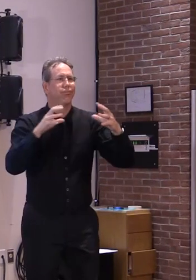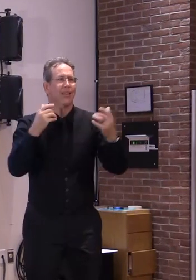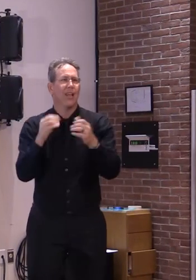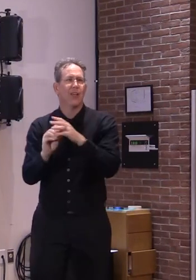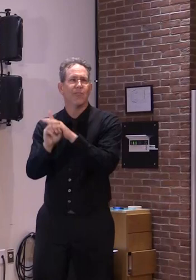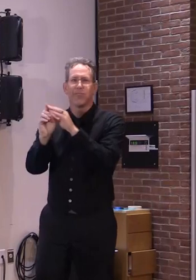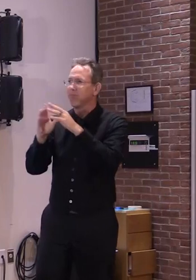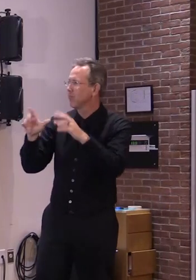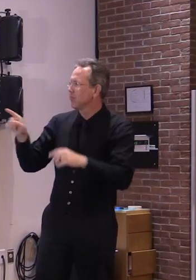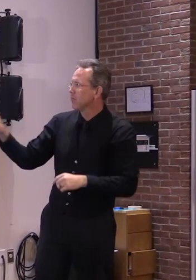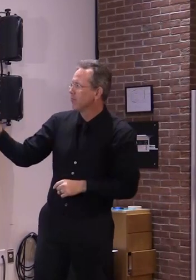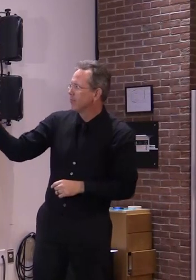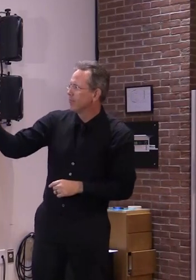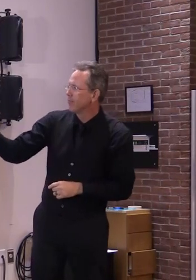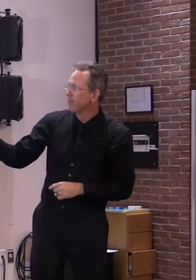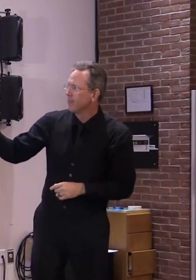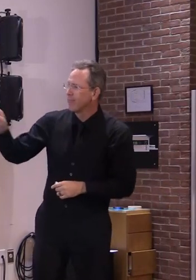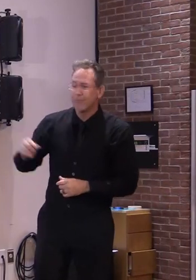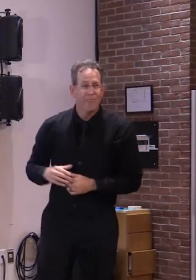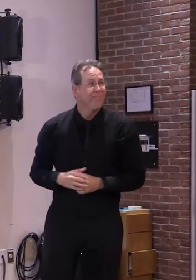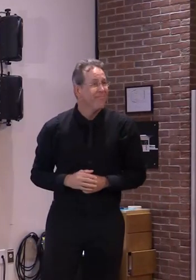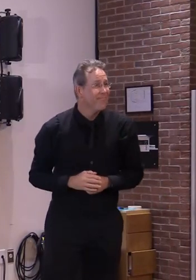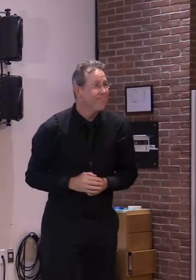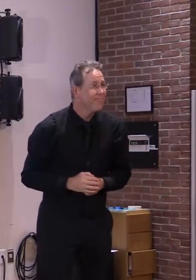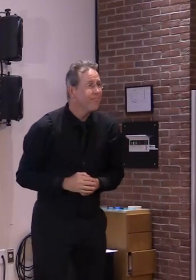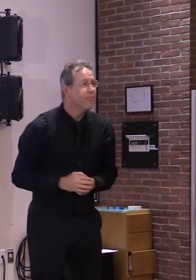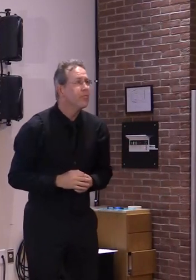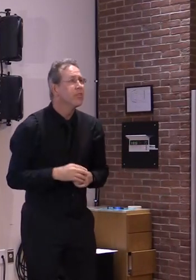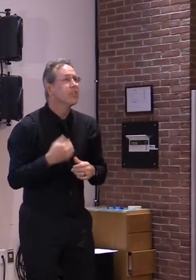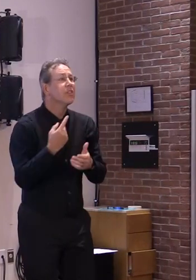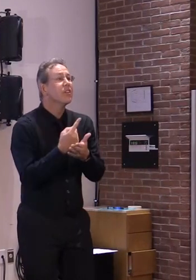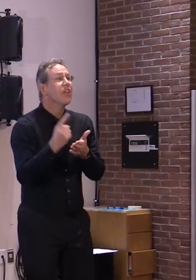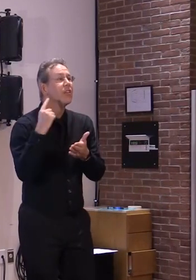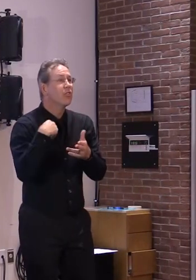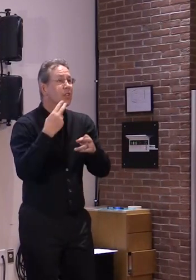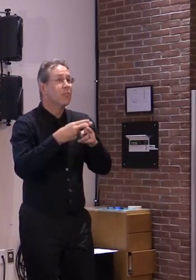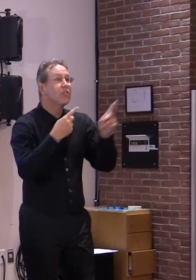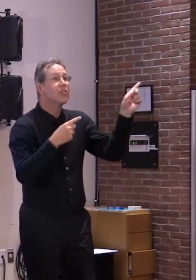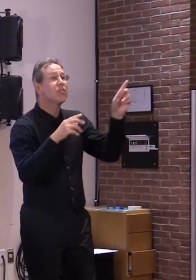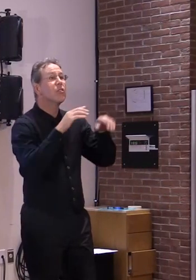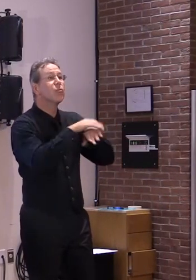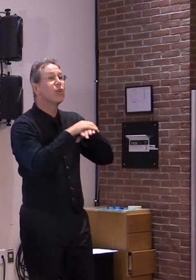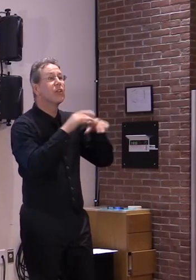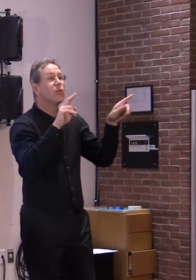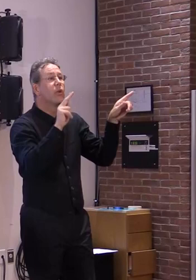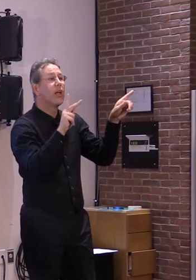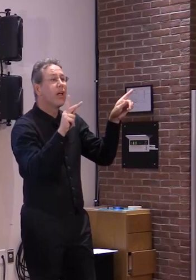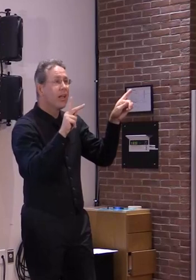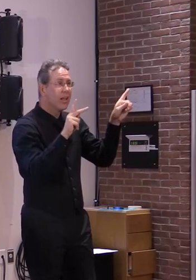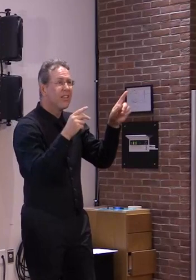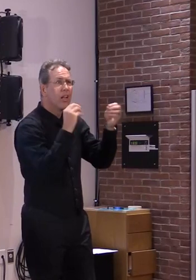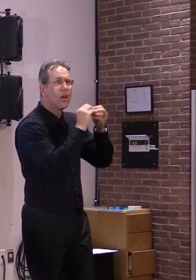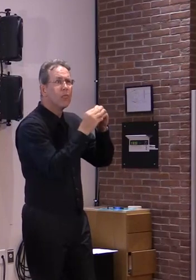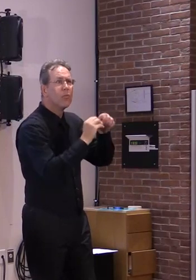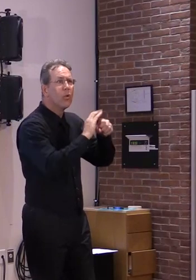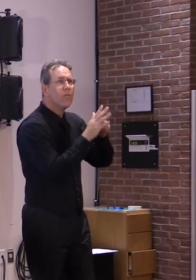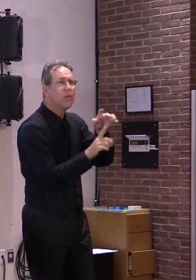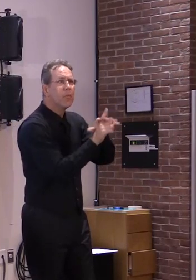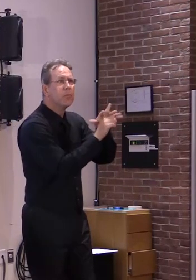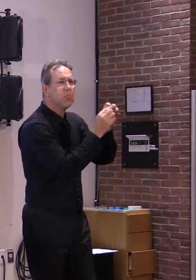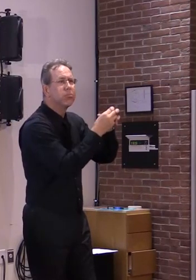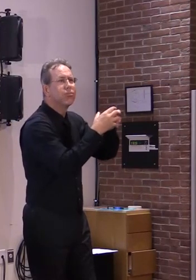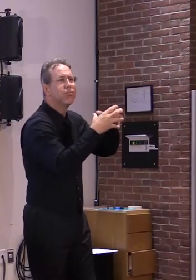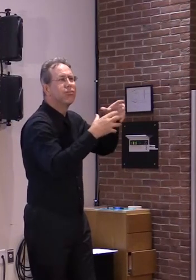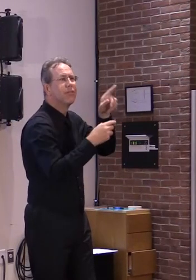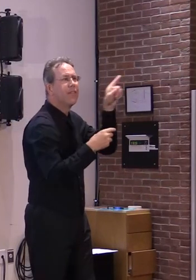week that the UK has seen a rise of the Delta variant in those who are unvaccinated. A couple of states now